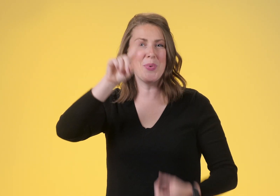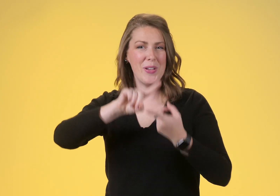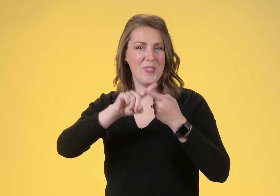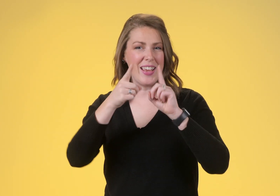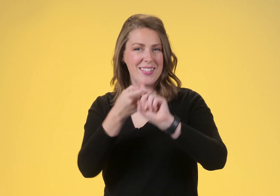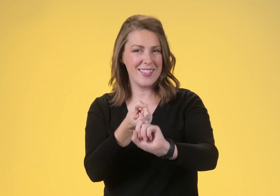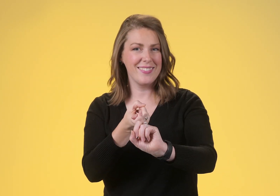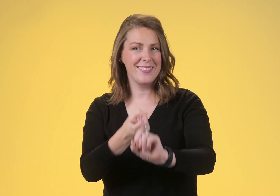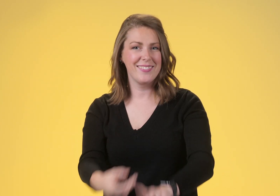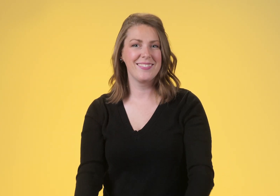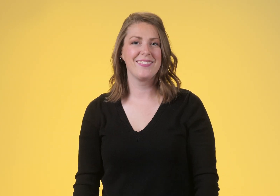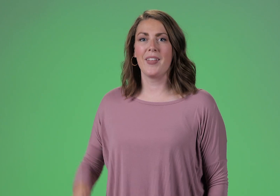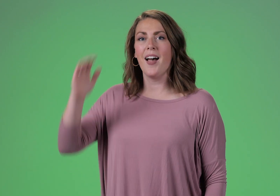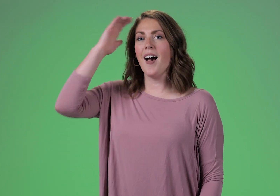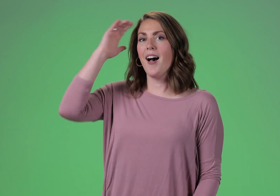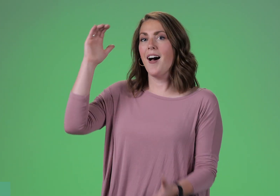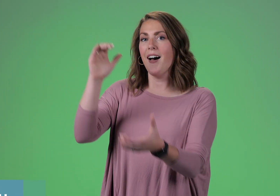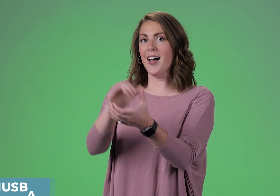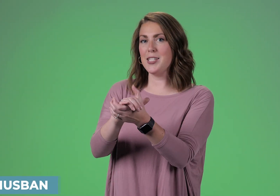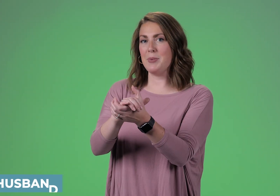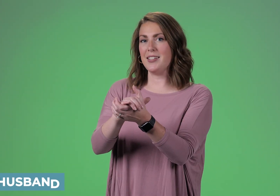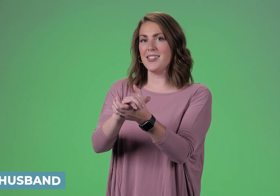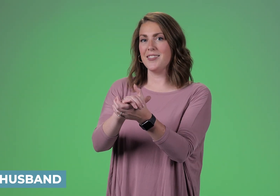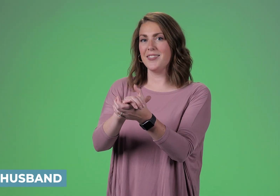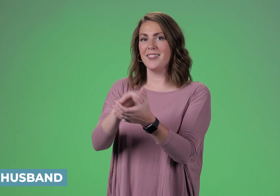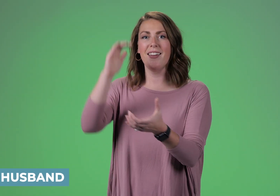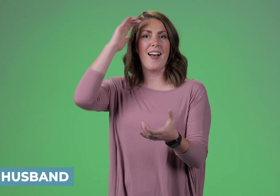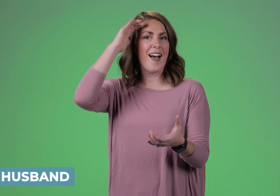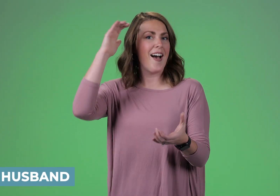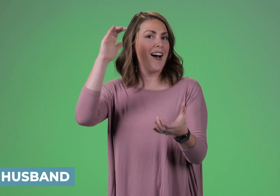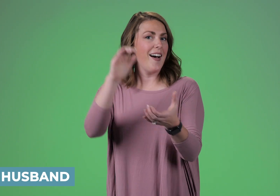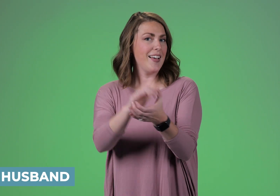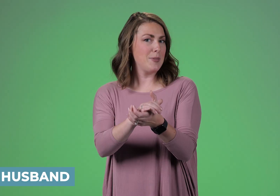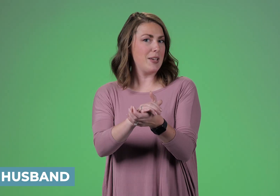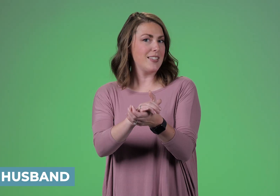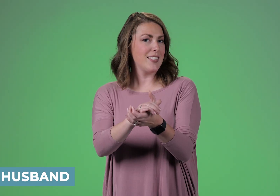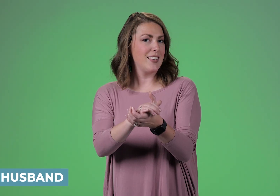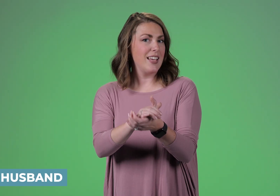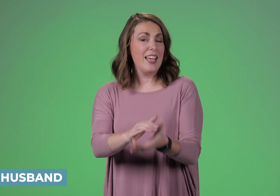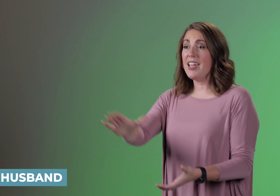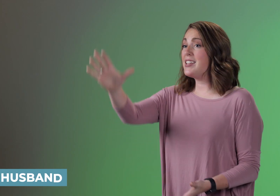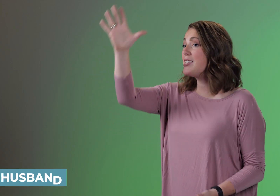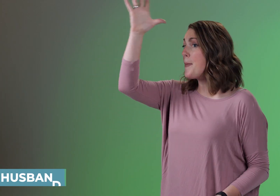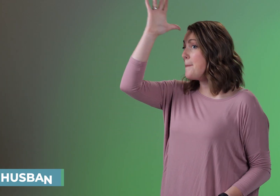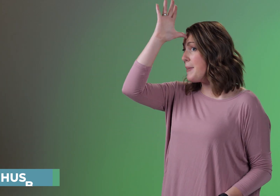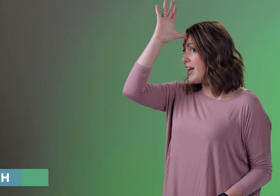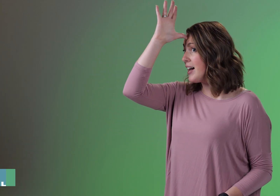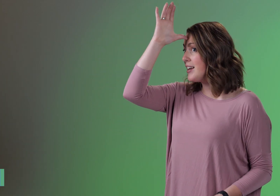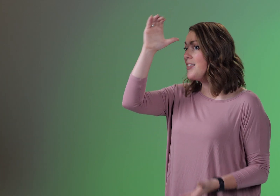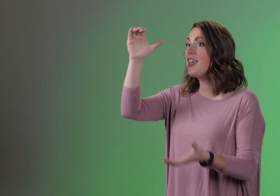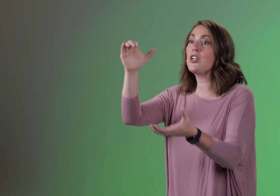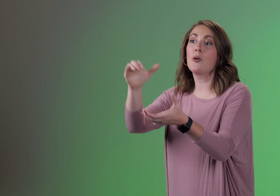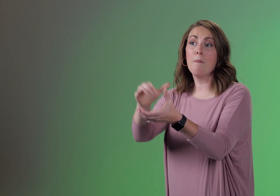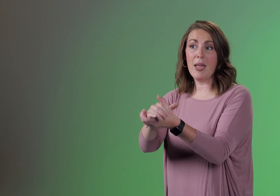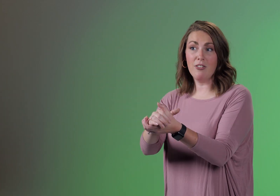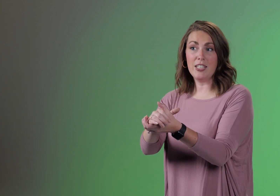Boyfriend. Husband. Husband. It's the man that you're married